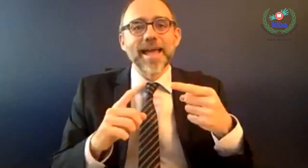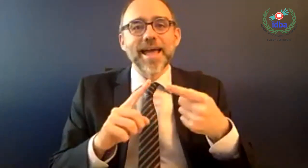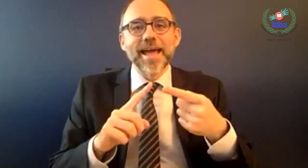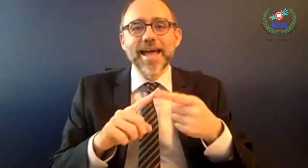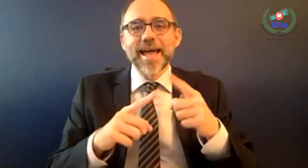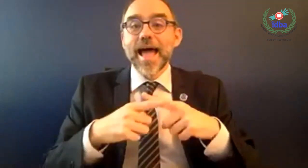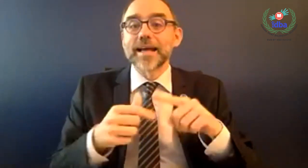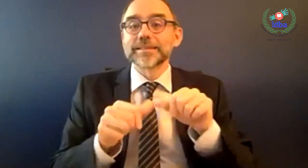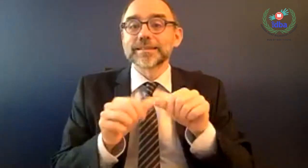IDBA,